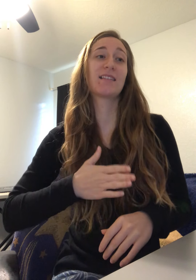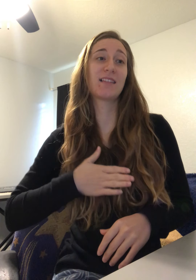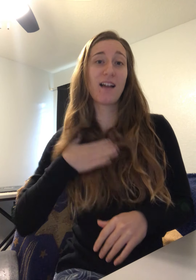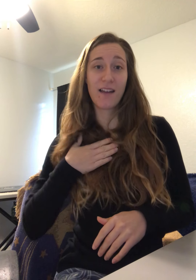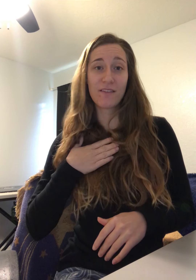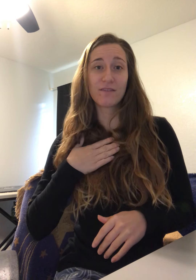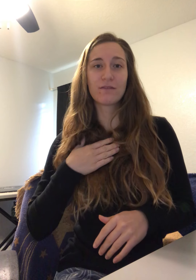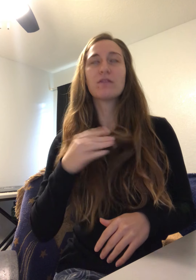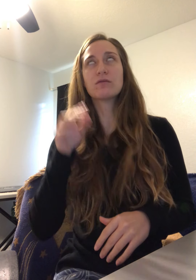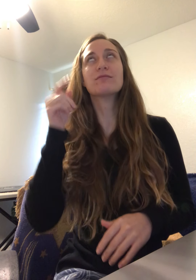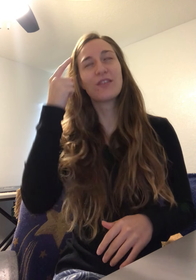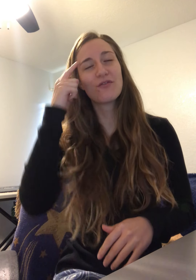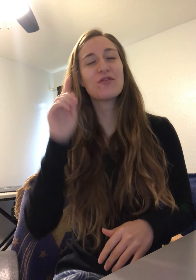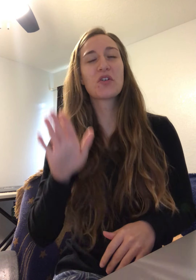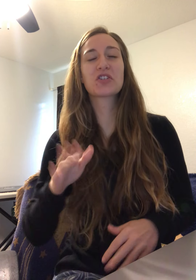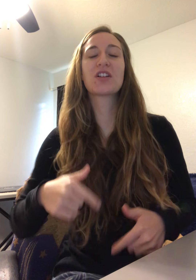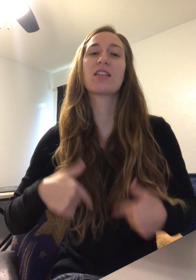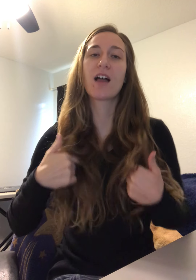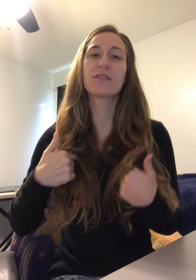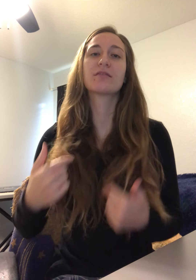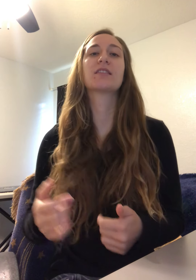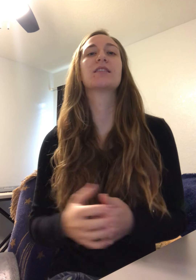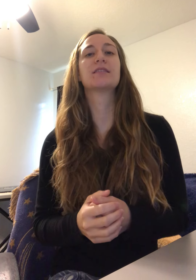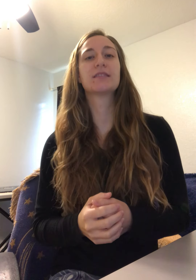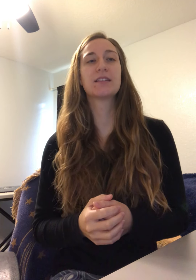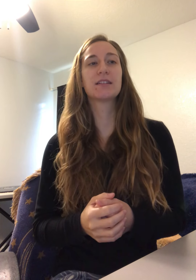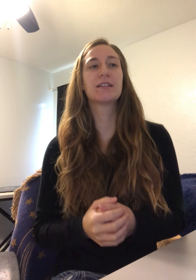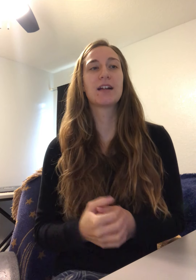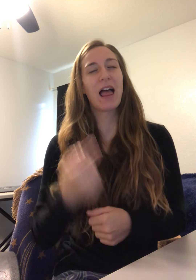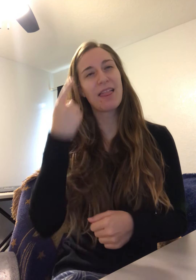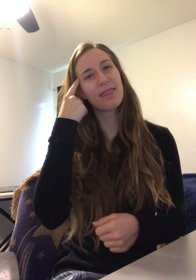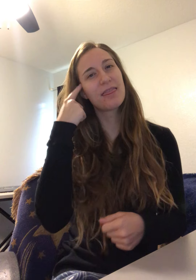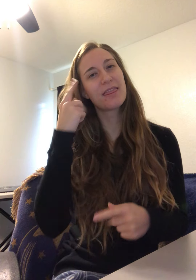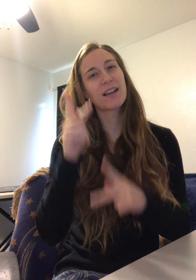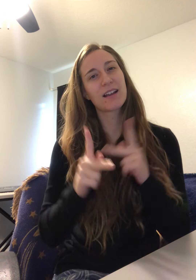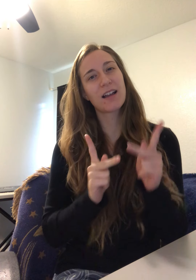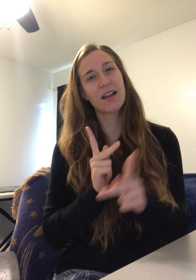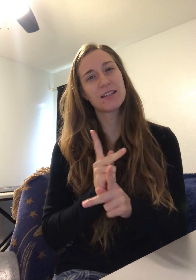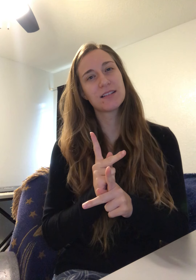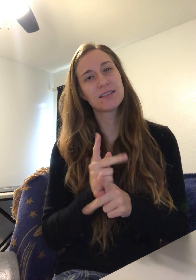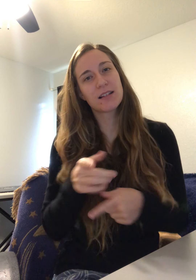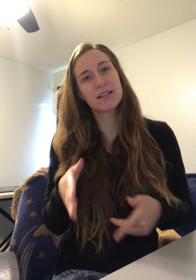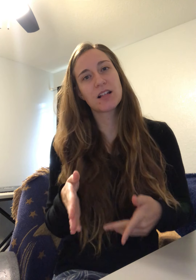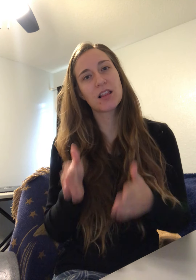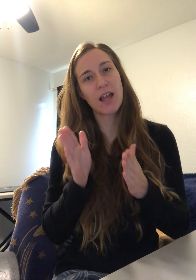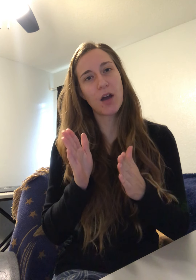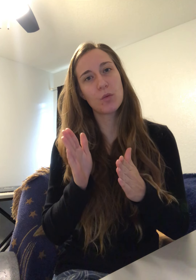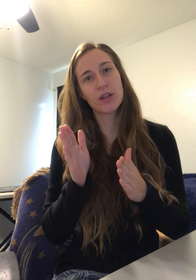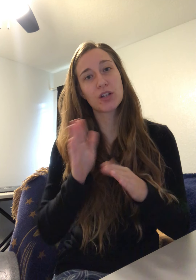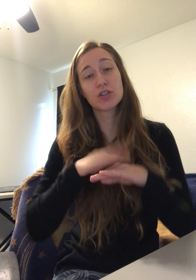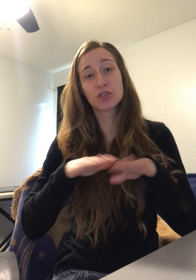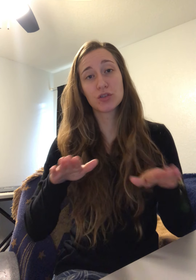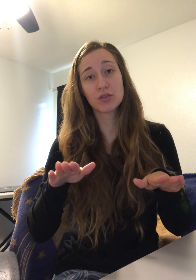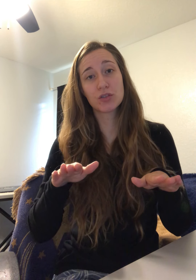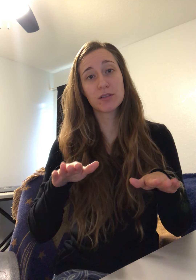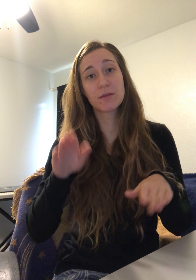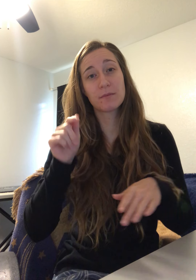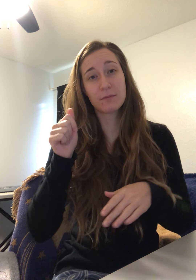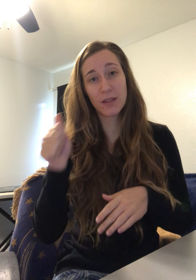and similar. But I think kindness has to do with letting them be who they are. Caterina Scorsone is best known for playing